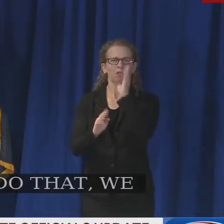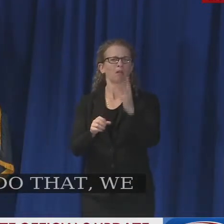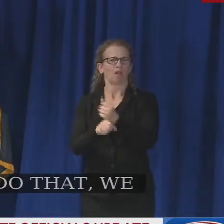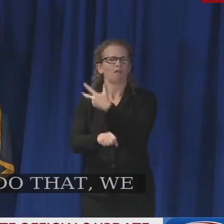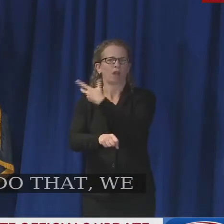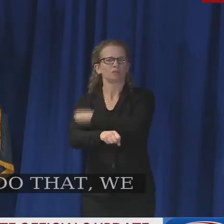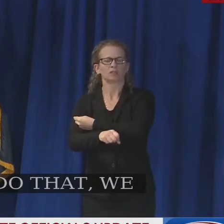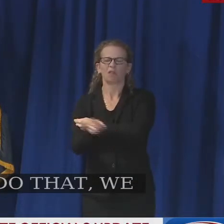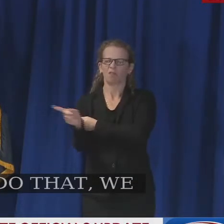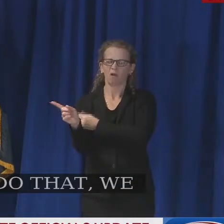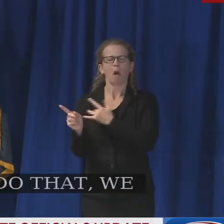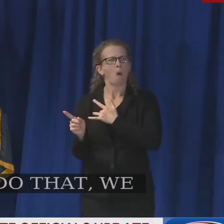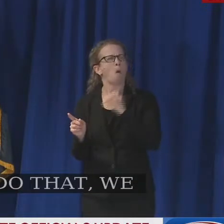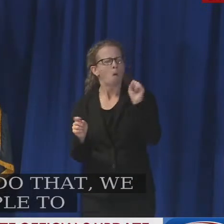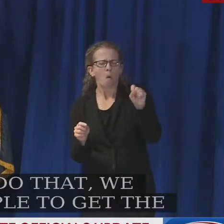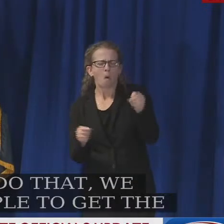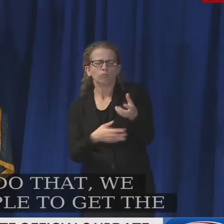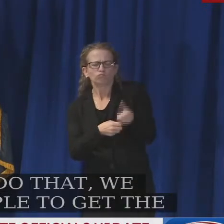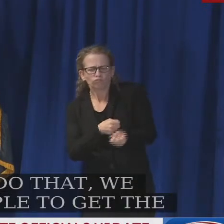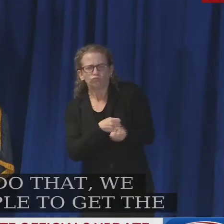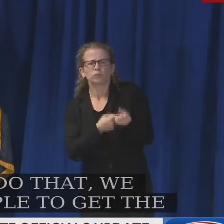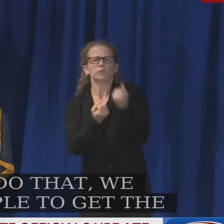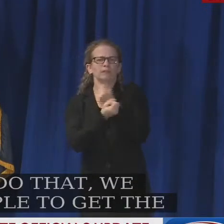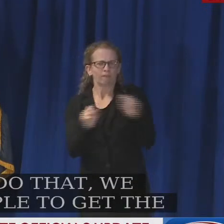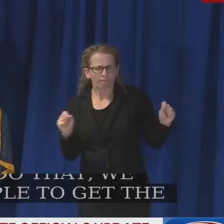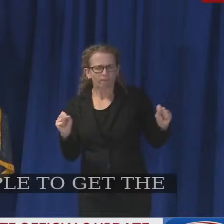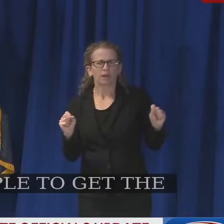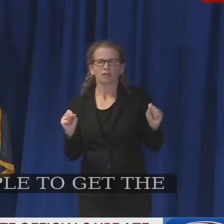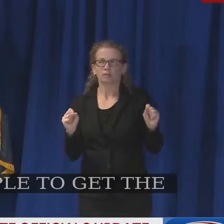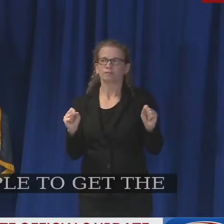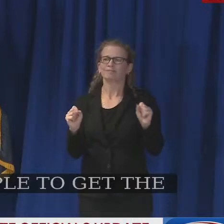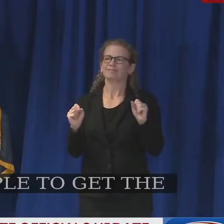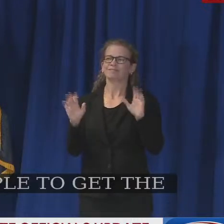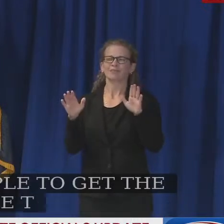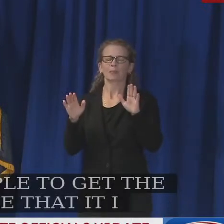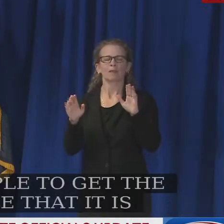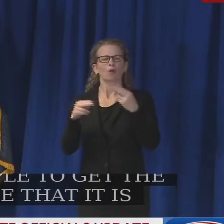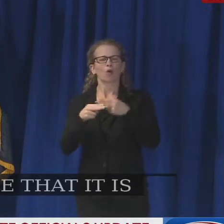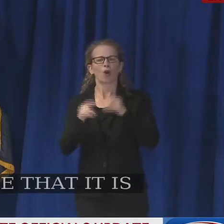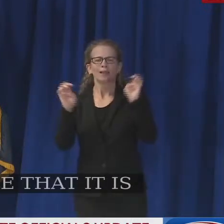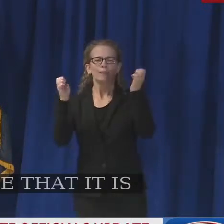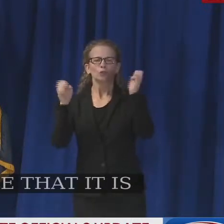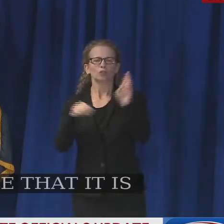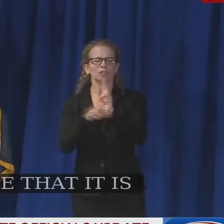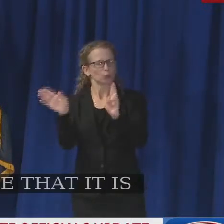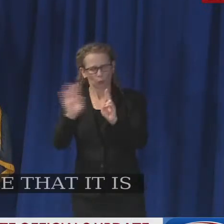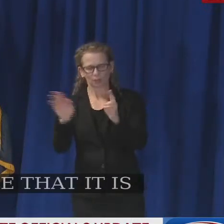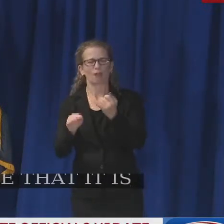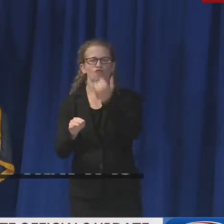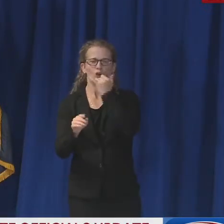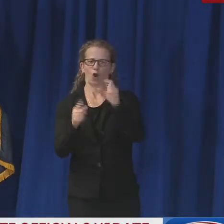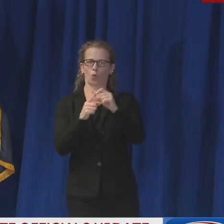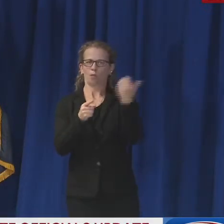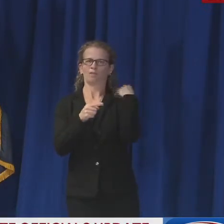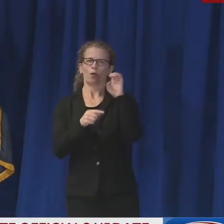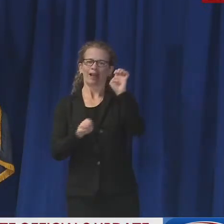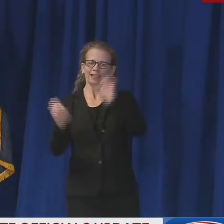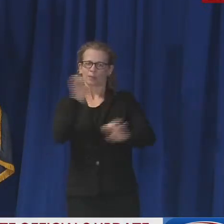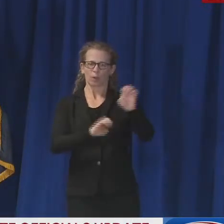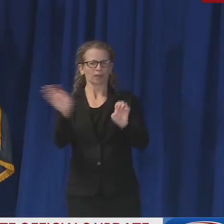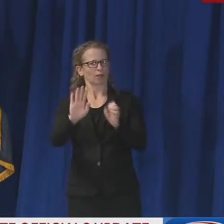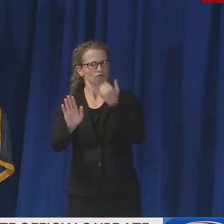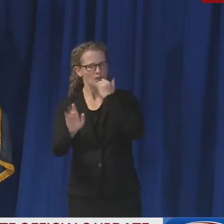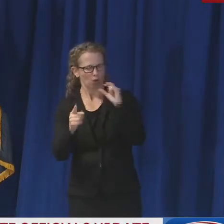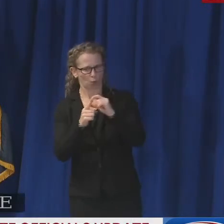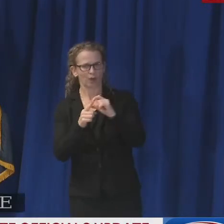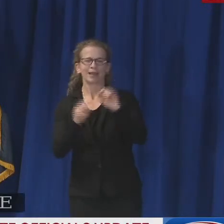safe. We'll get out of the emergency use. I called it experimental. I misused that word. It's emergency use. And maybe that gives folks a